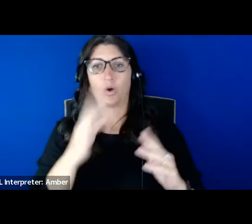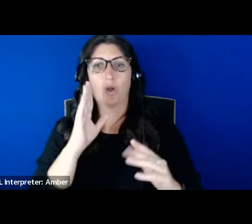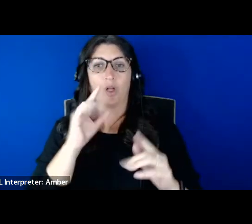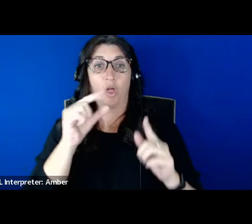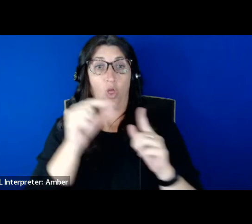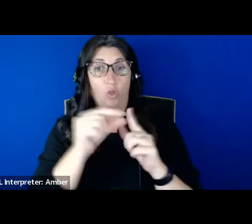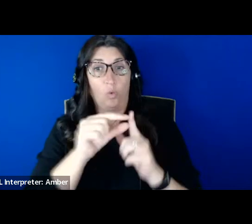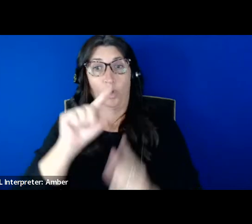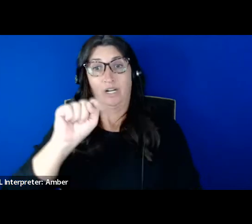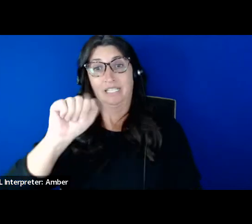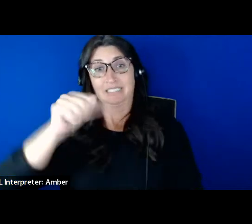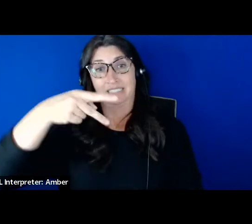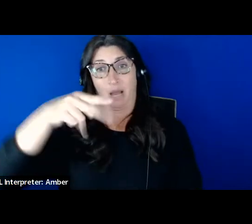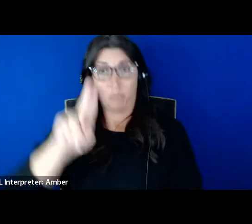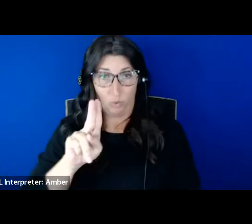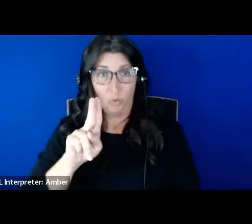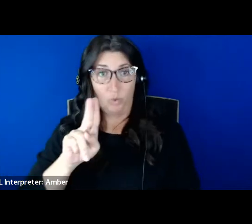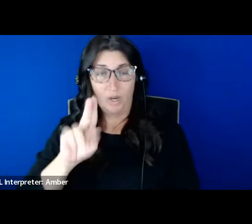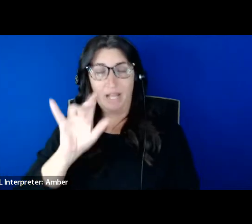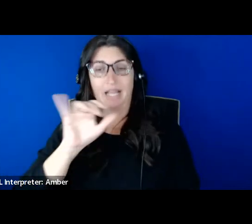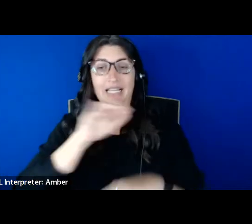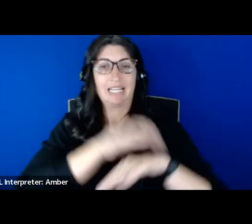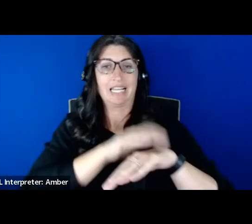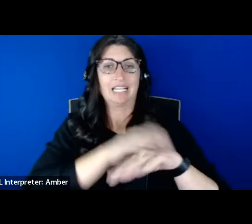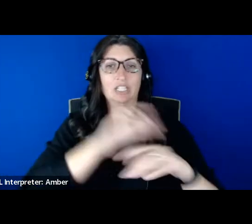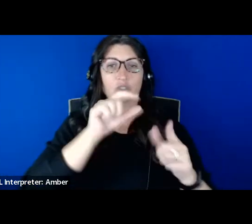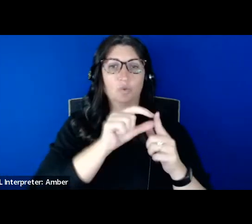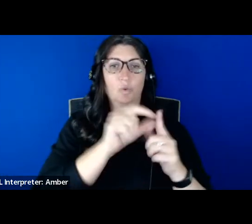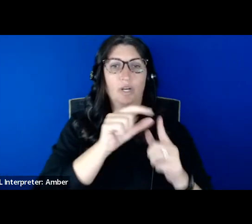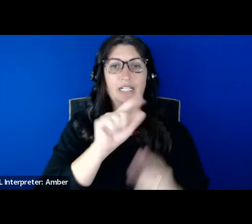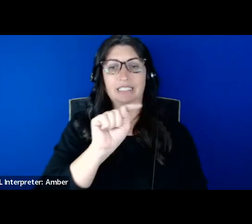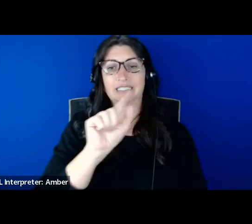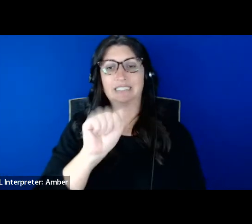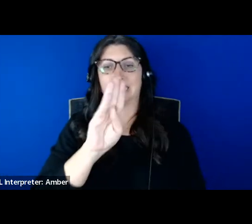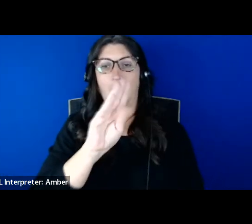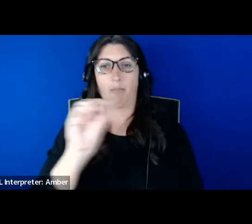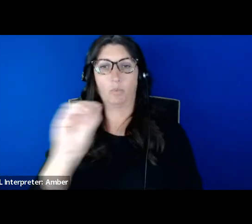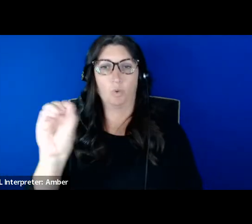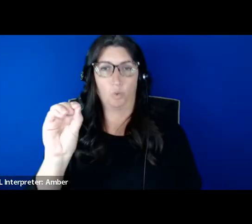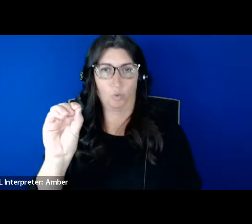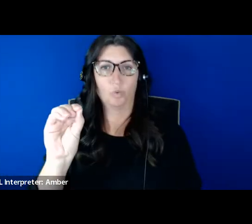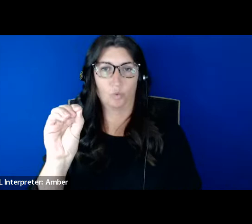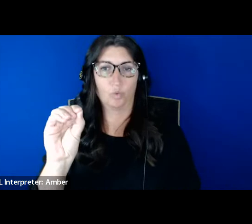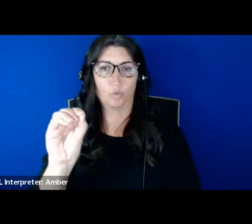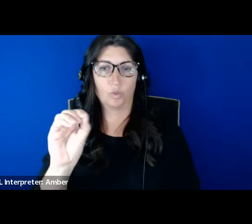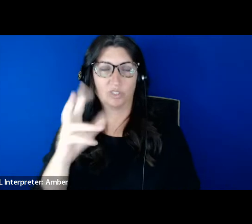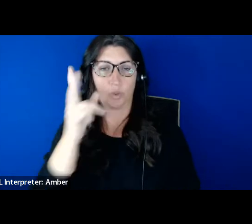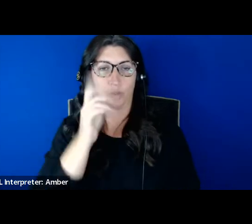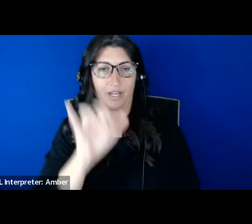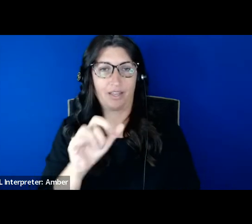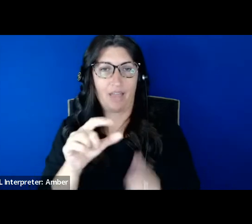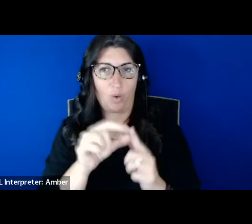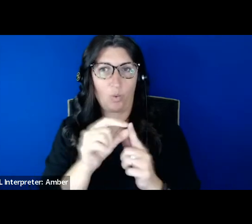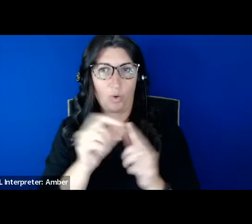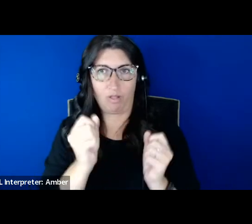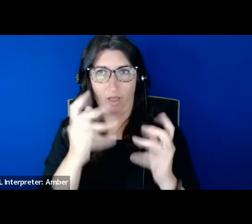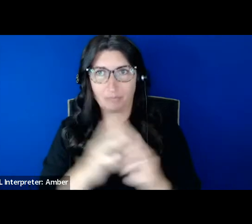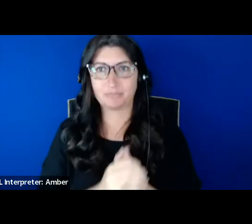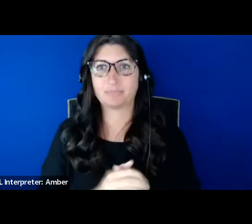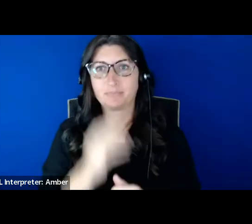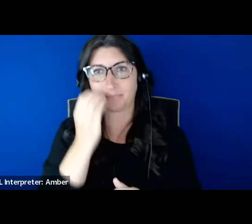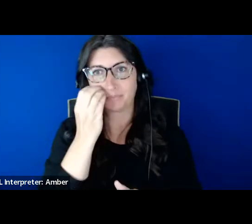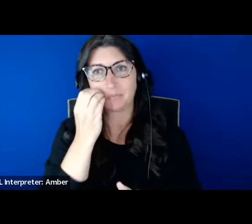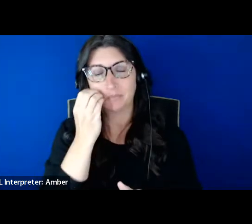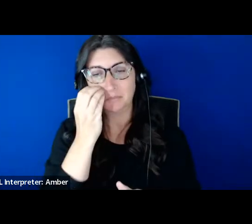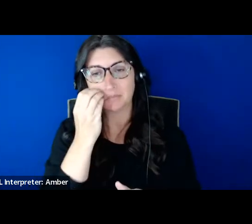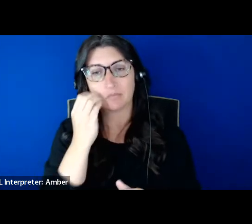word taboo come from this particular word. First, I want to say to talk to you a little bit